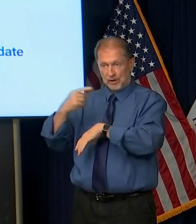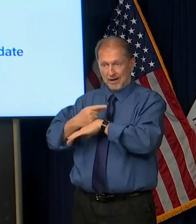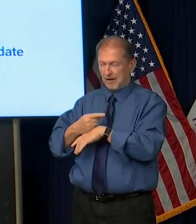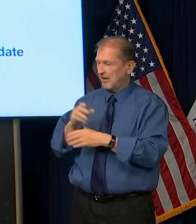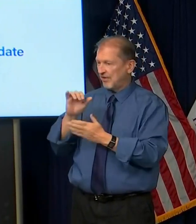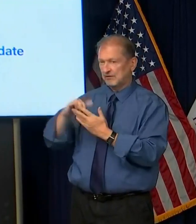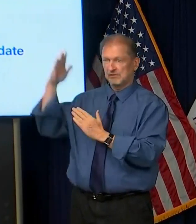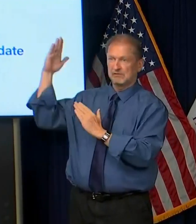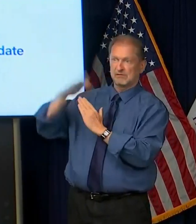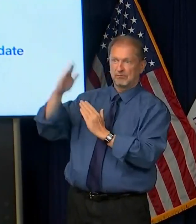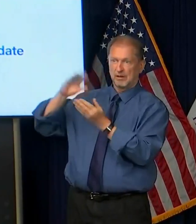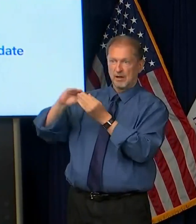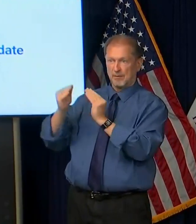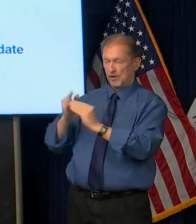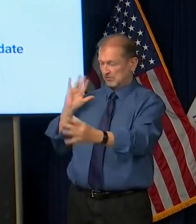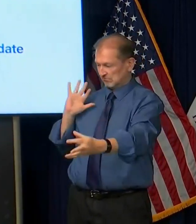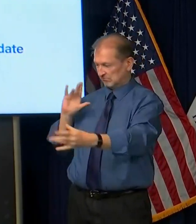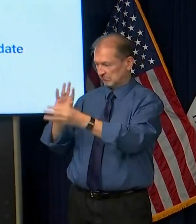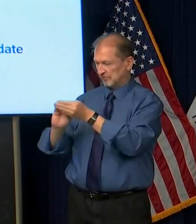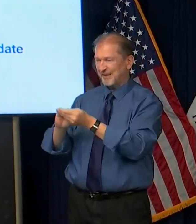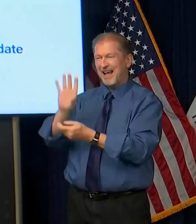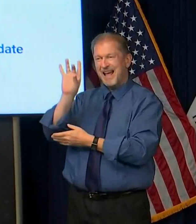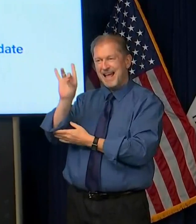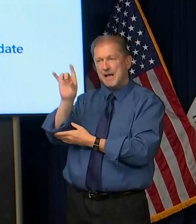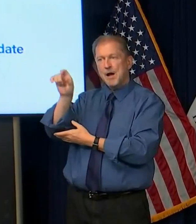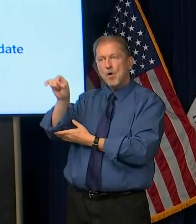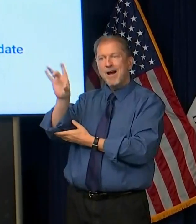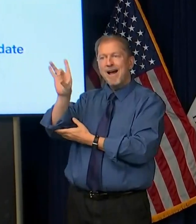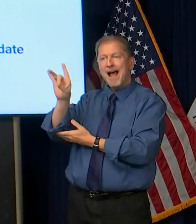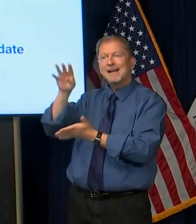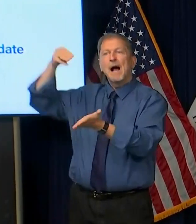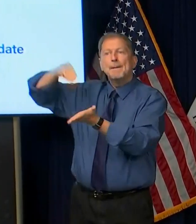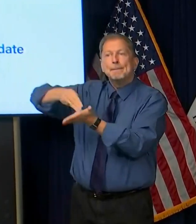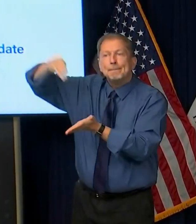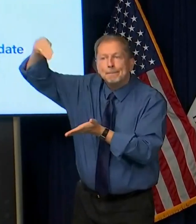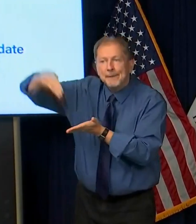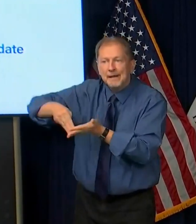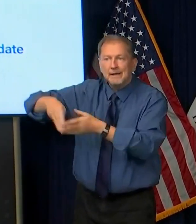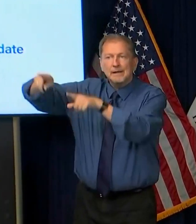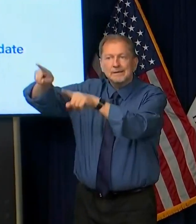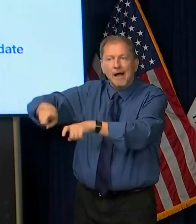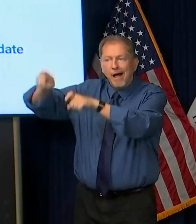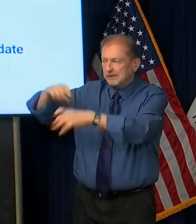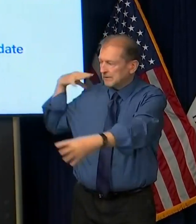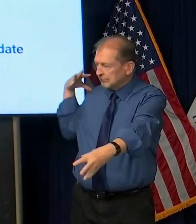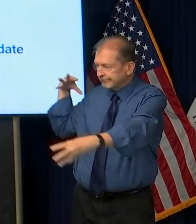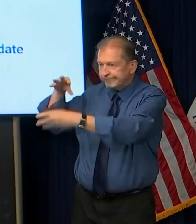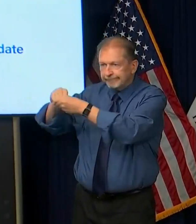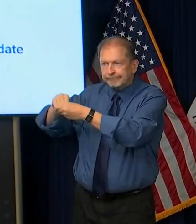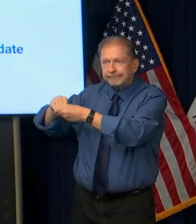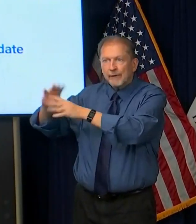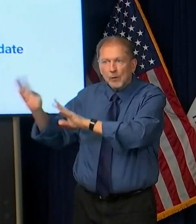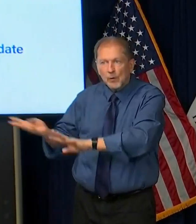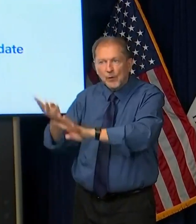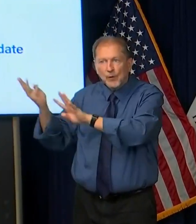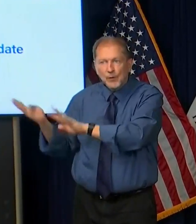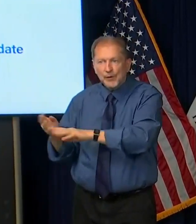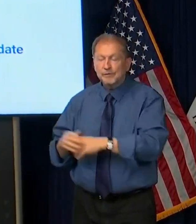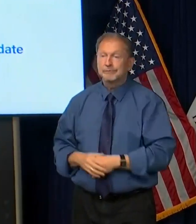high for us, for a total of more than 8.8 million tests since this pandemic began.